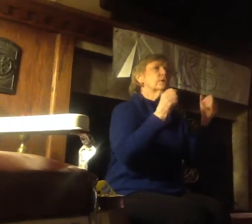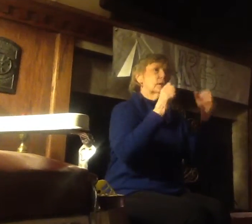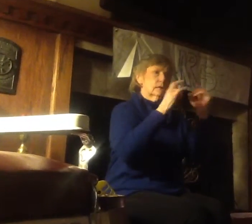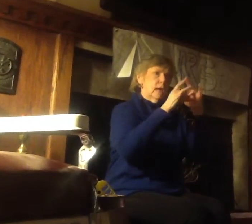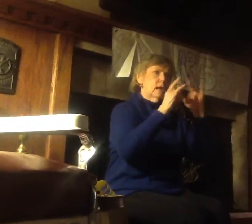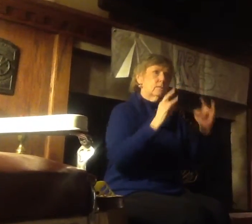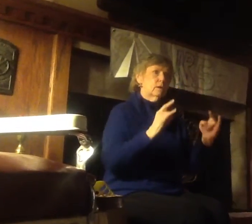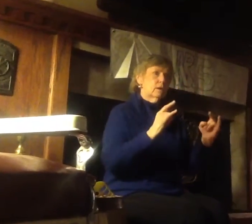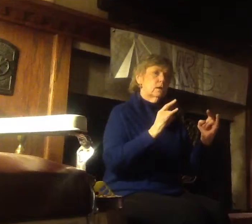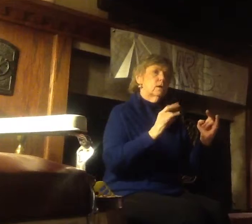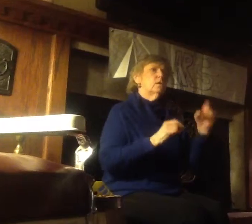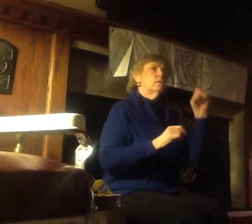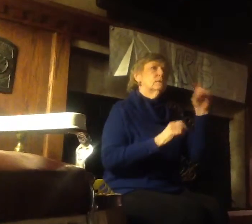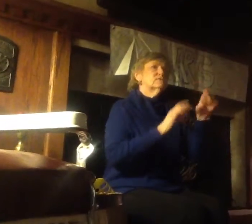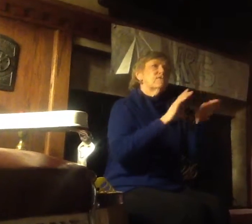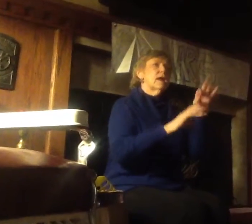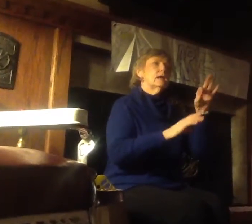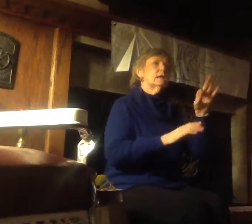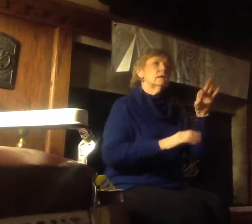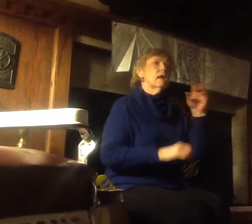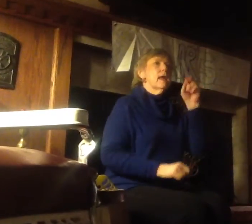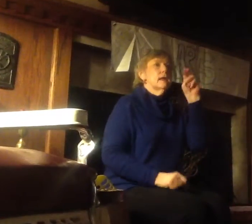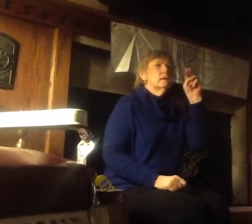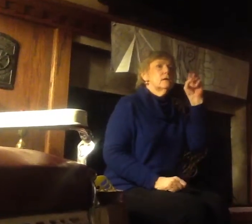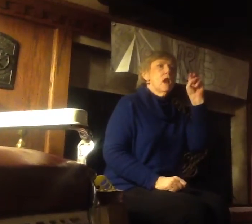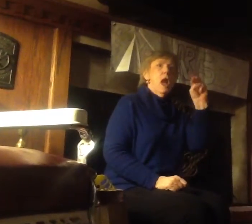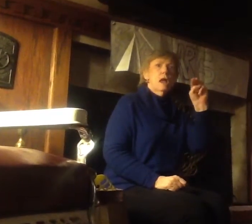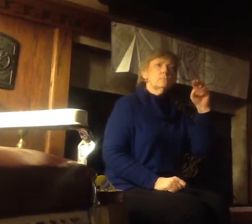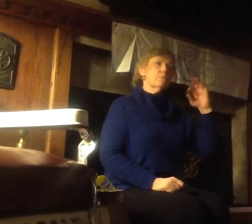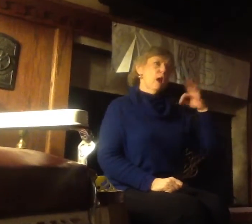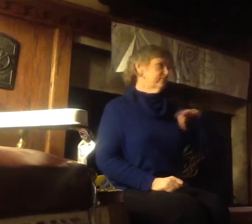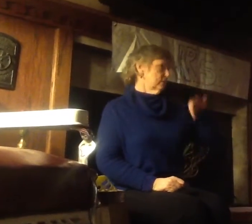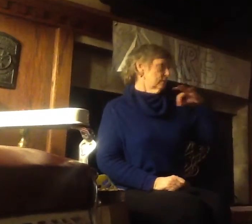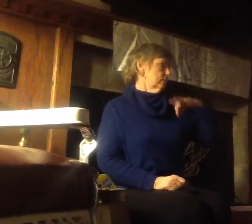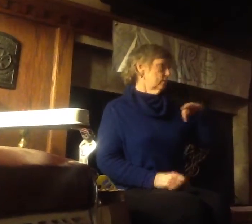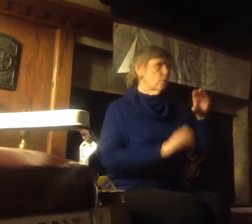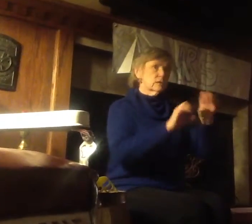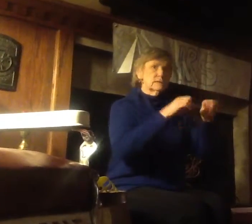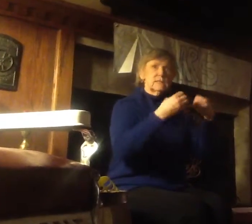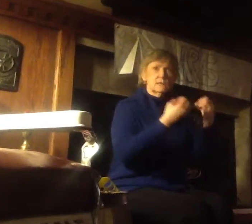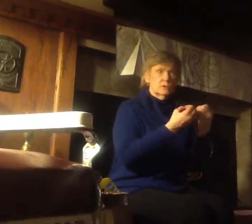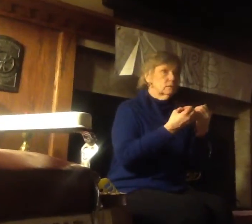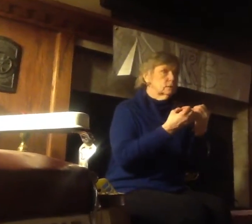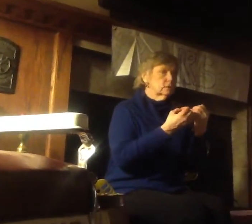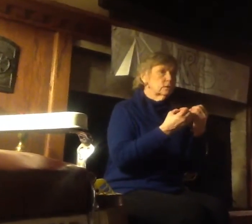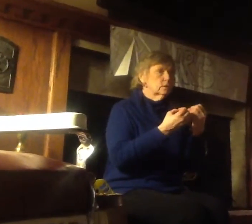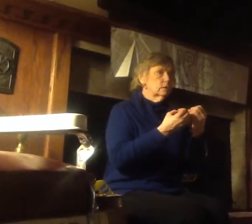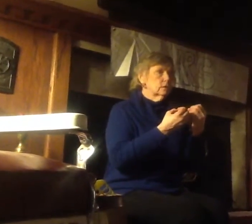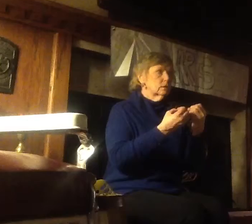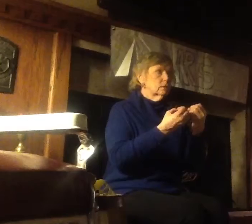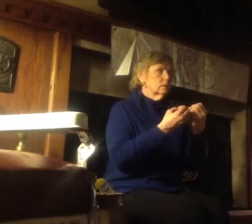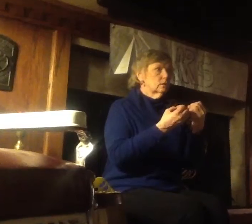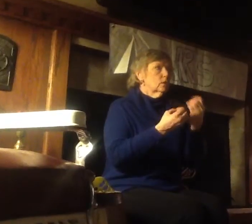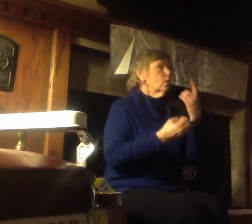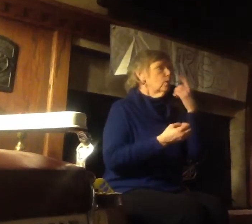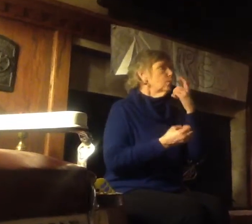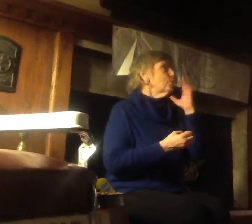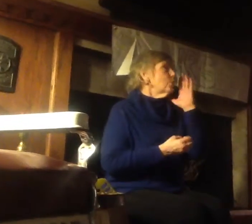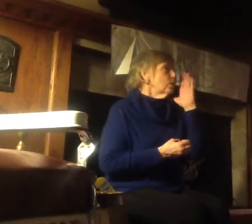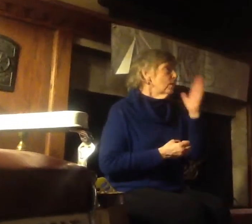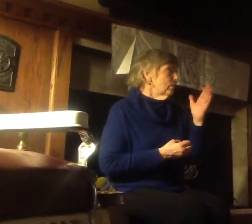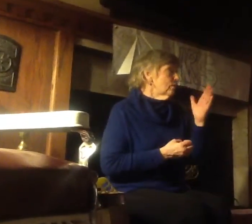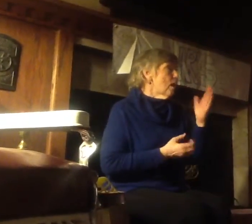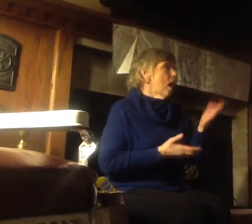sponsor camp. Must find a non-profit organization